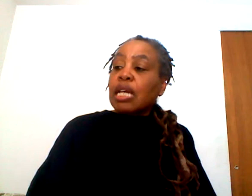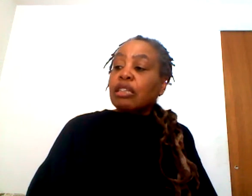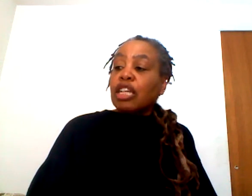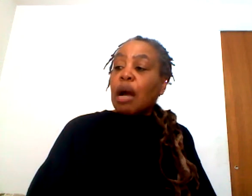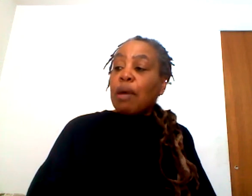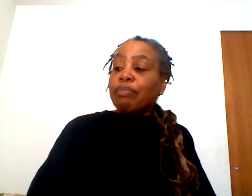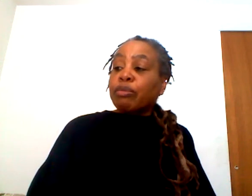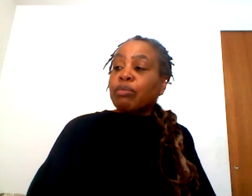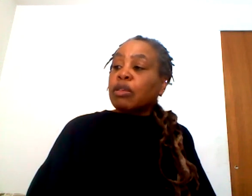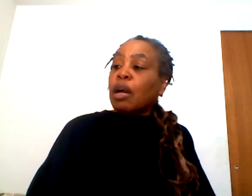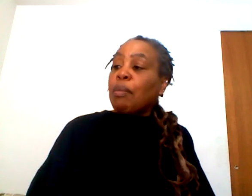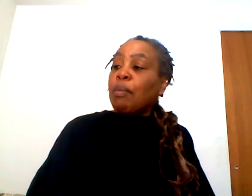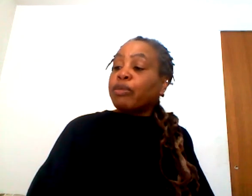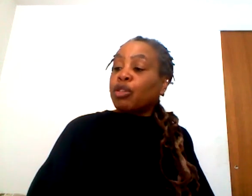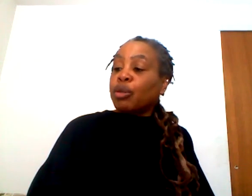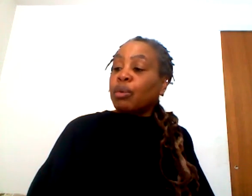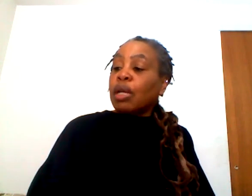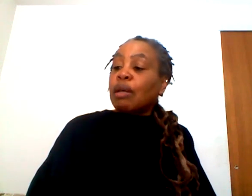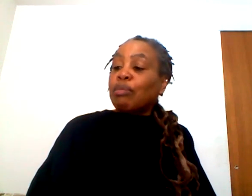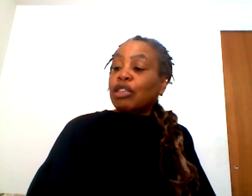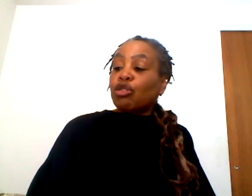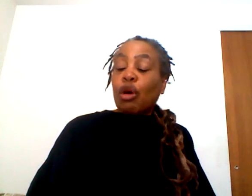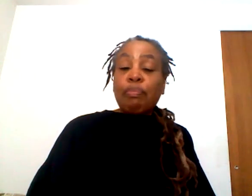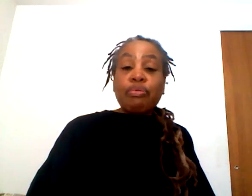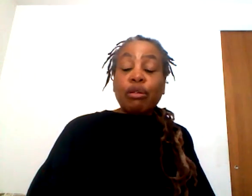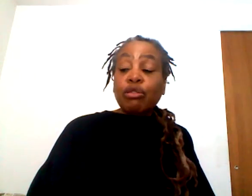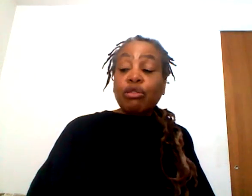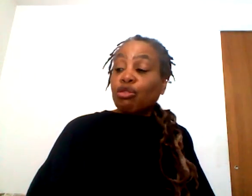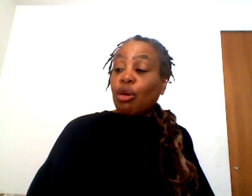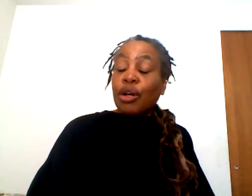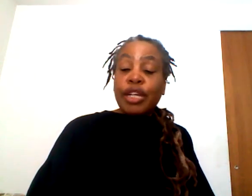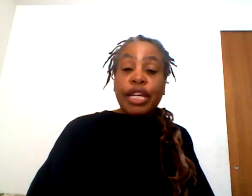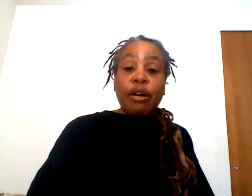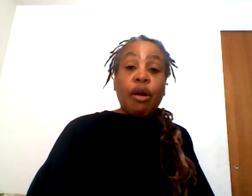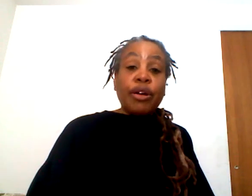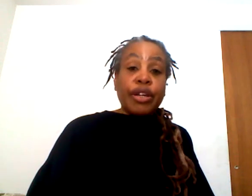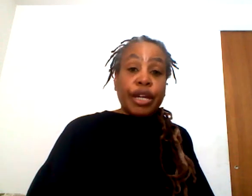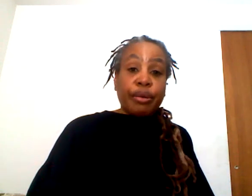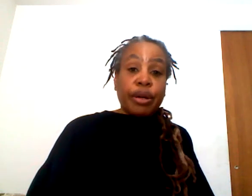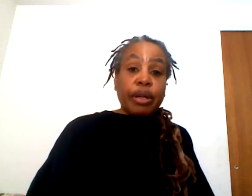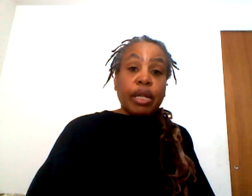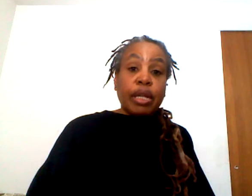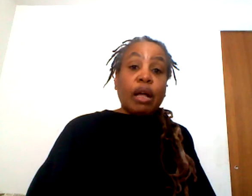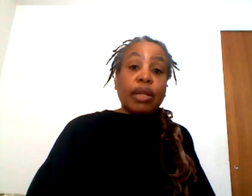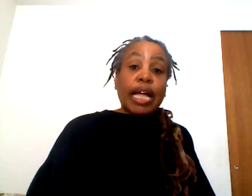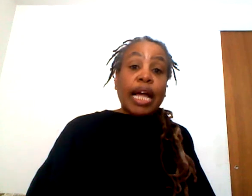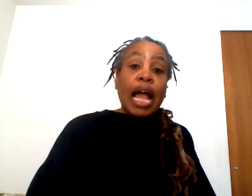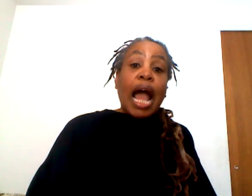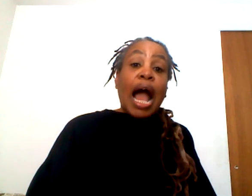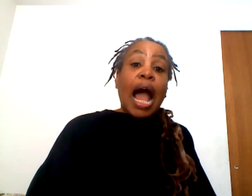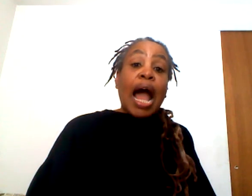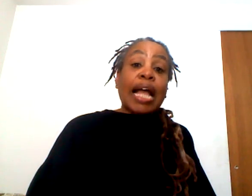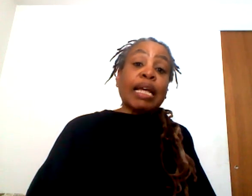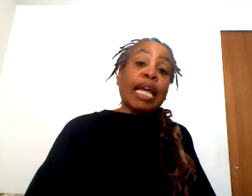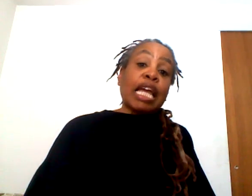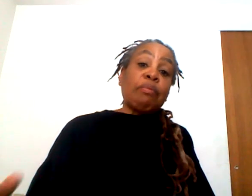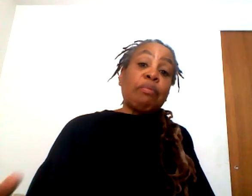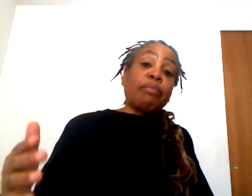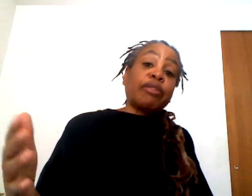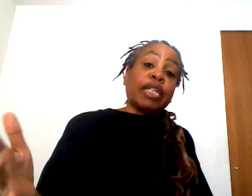To come up to means to approach, to draw near or nearer. Okay? I came up to